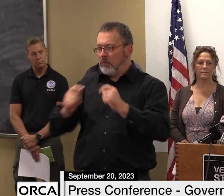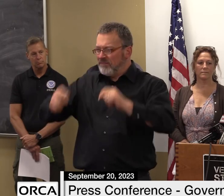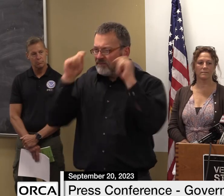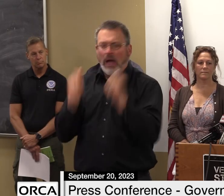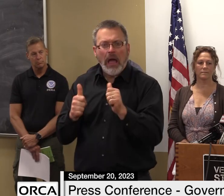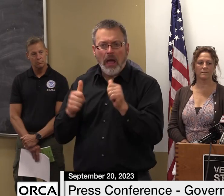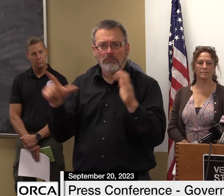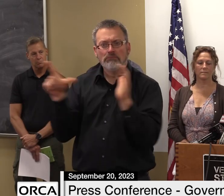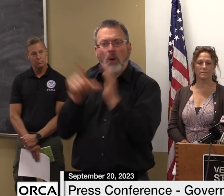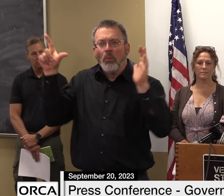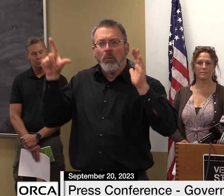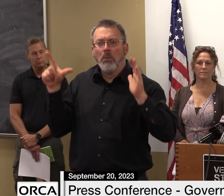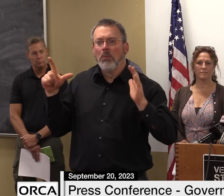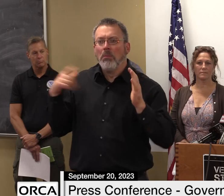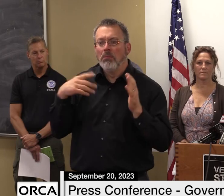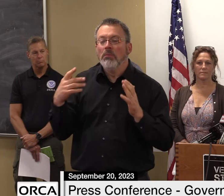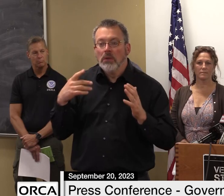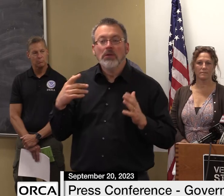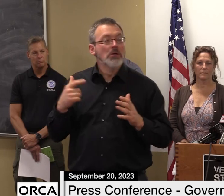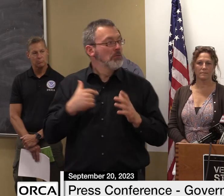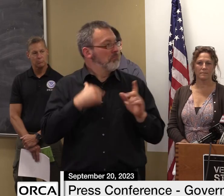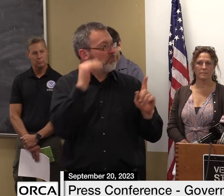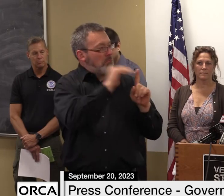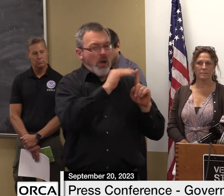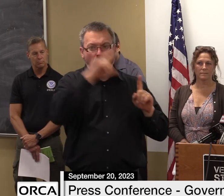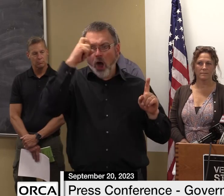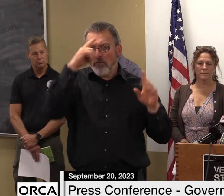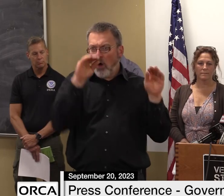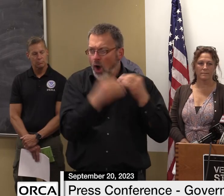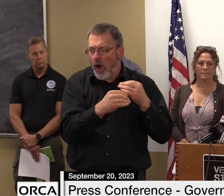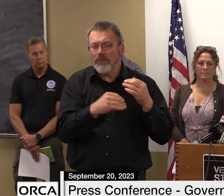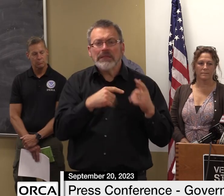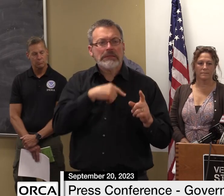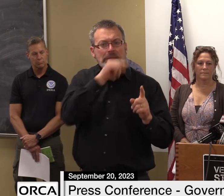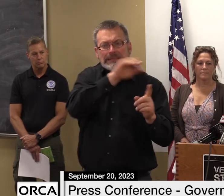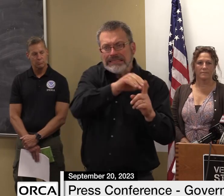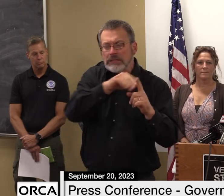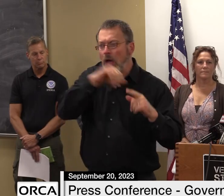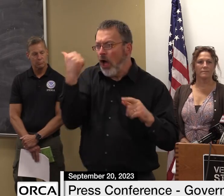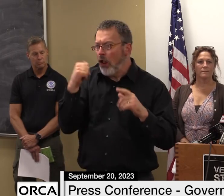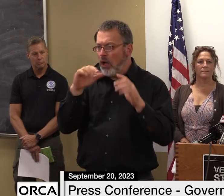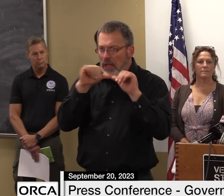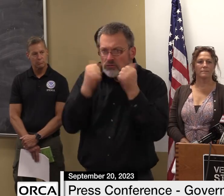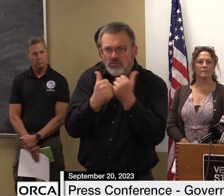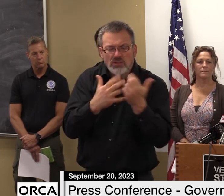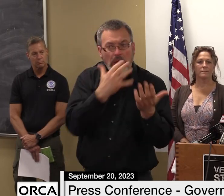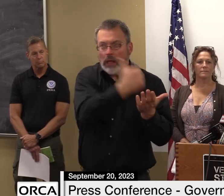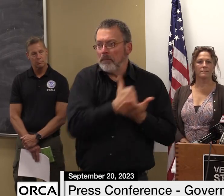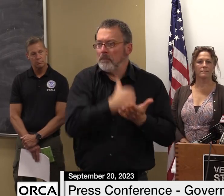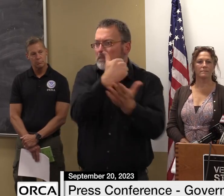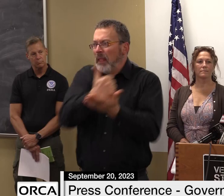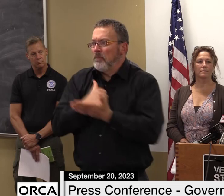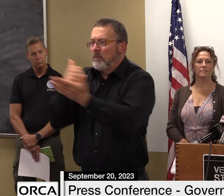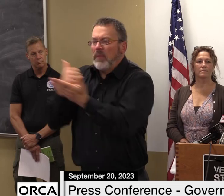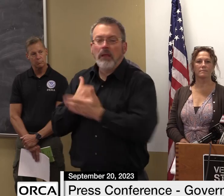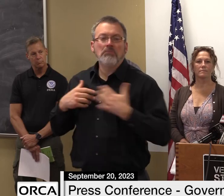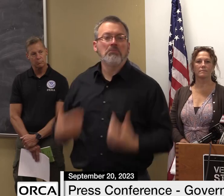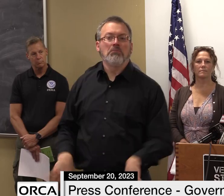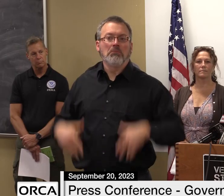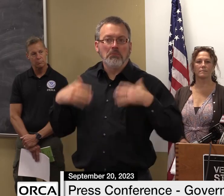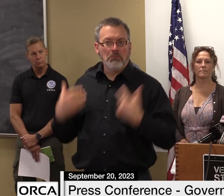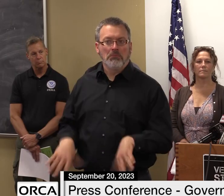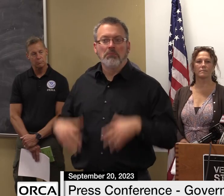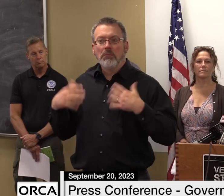from the governor's office and the other state programs and state employees that have helped us along the way. The first $20,000 grant was more